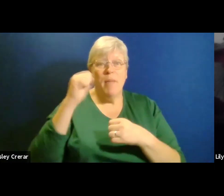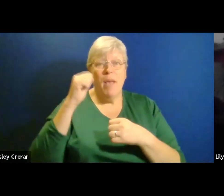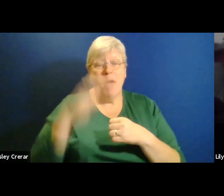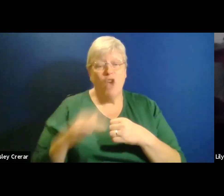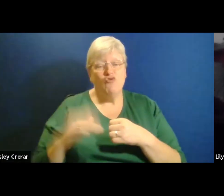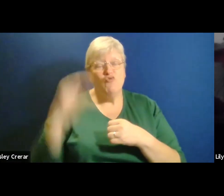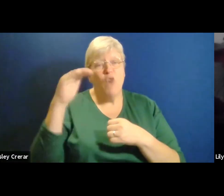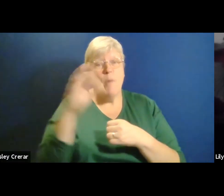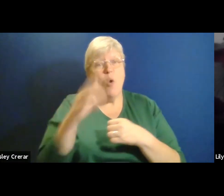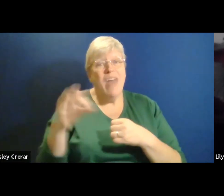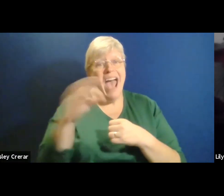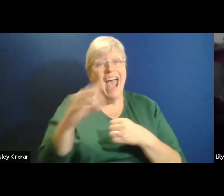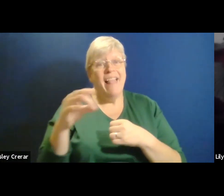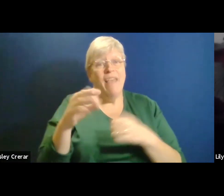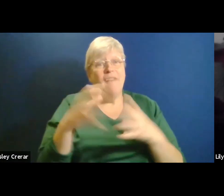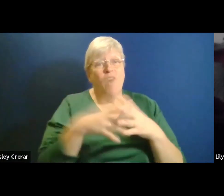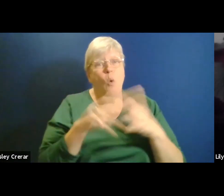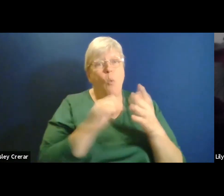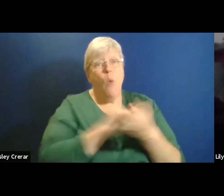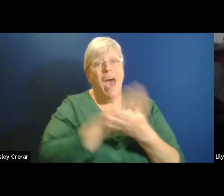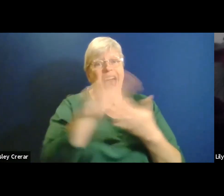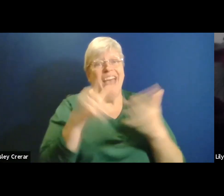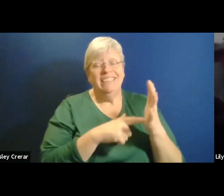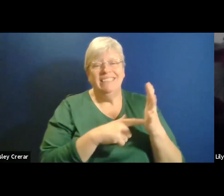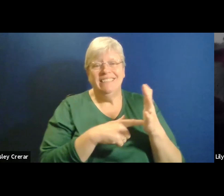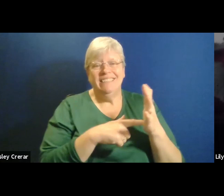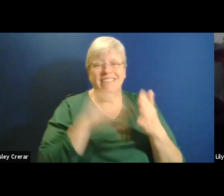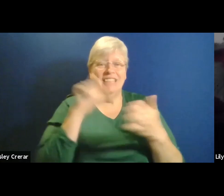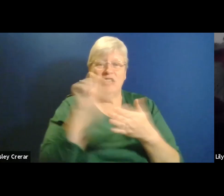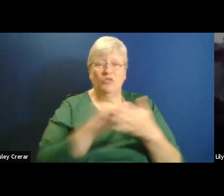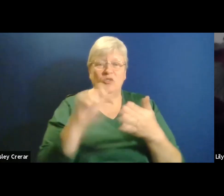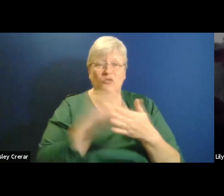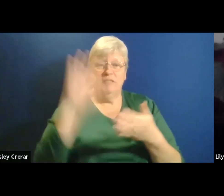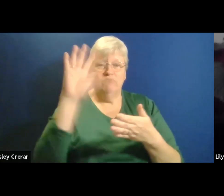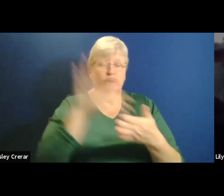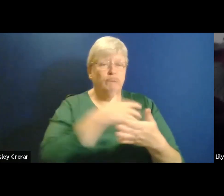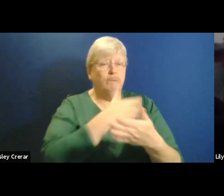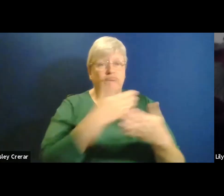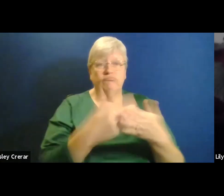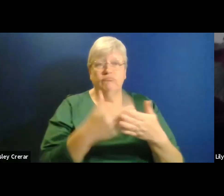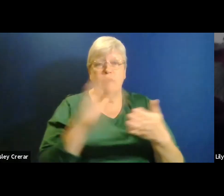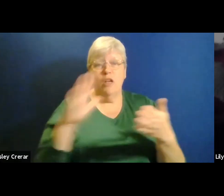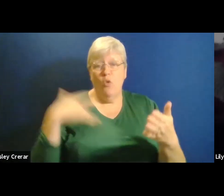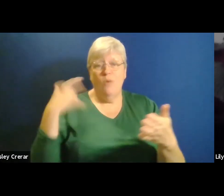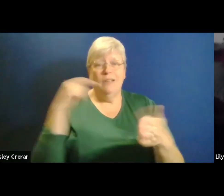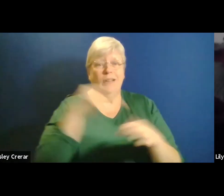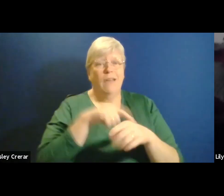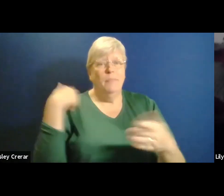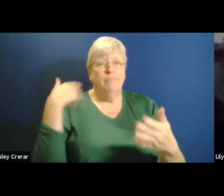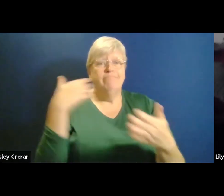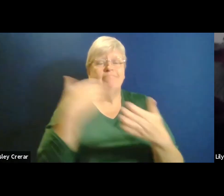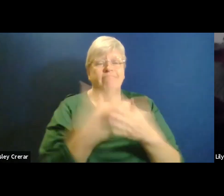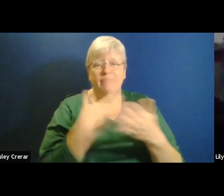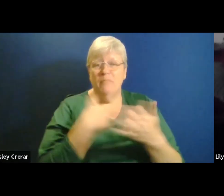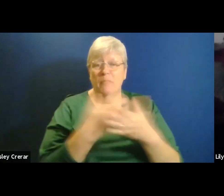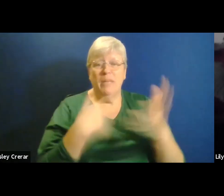He's written poems for as long as he can remember, and these poems have appeared in journals like Northwoods Now, Poetry Salzburg Review,